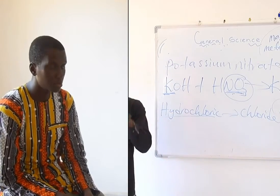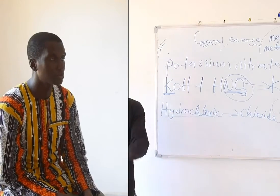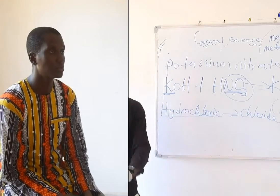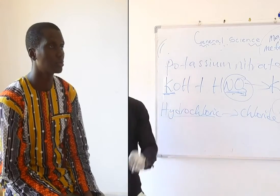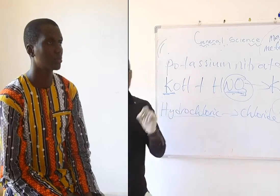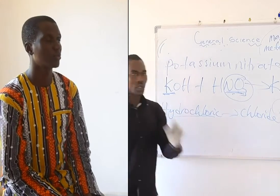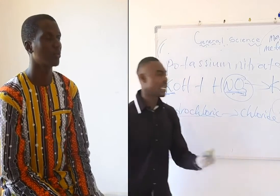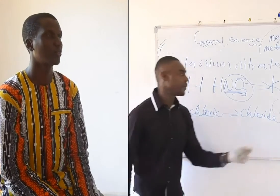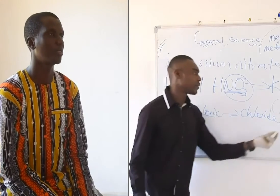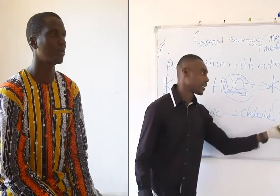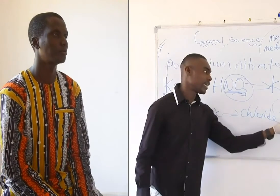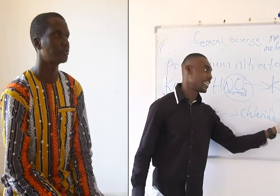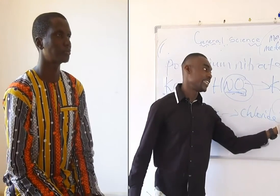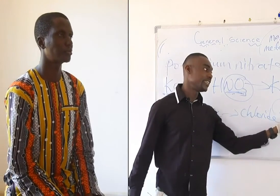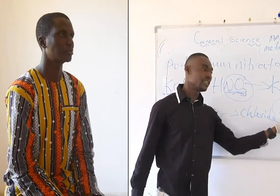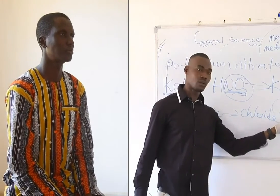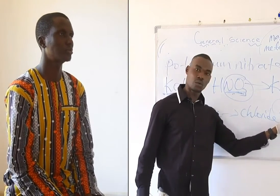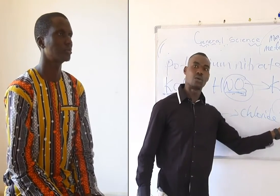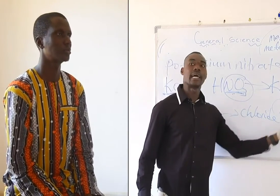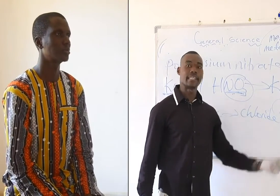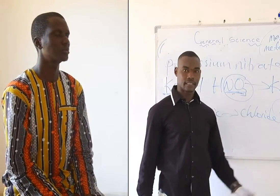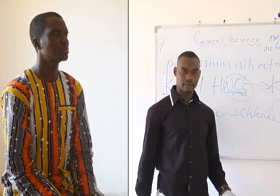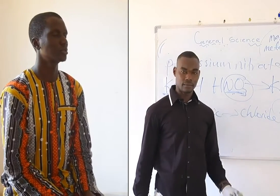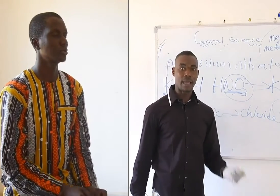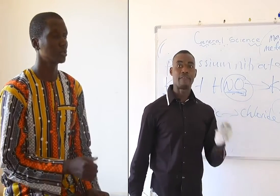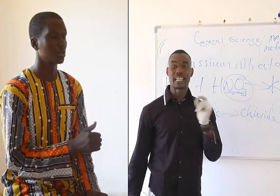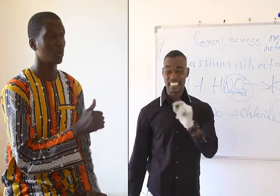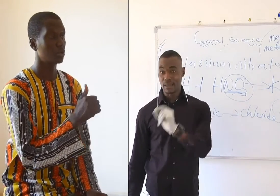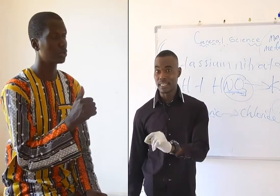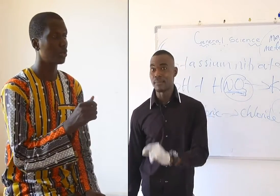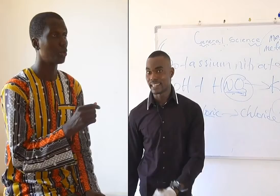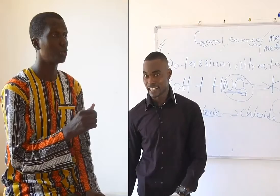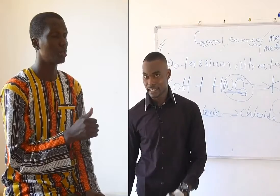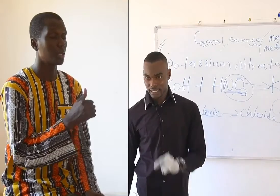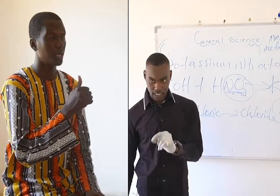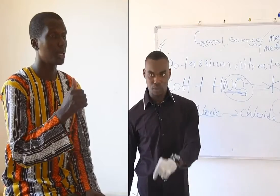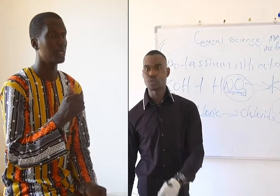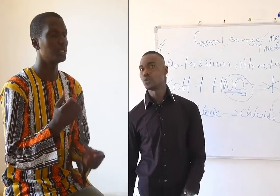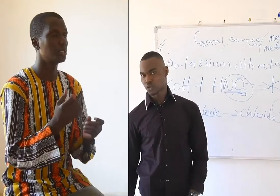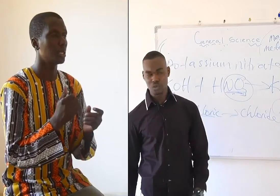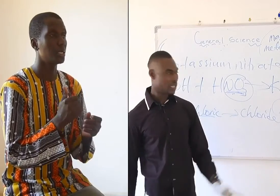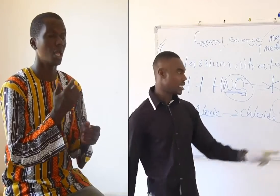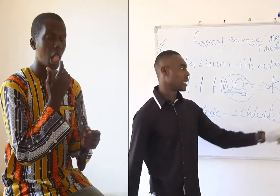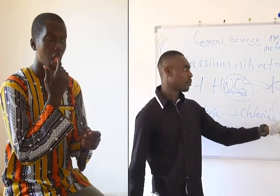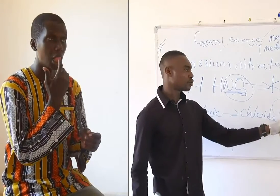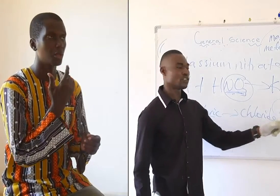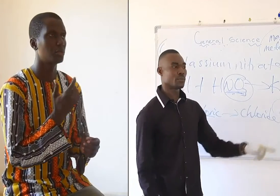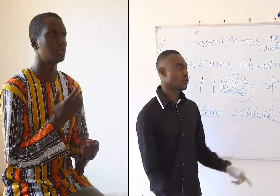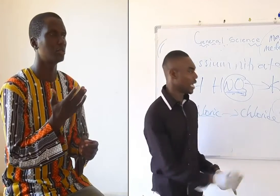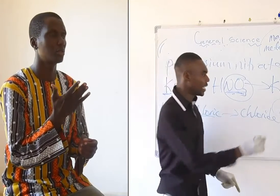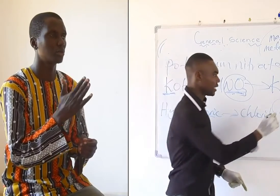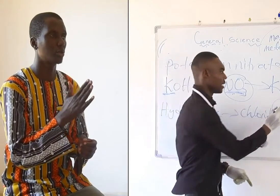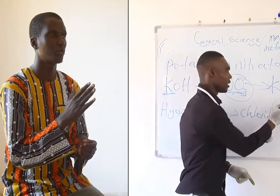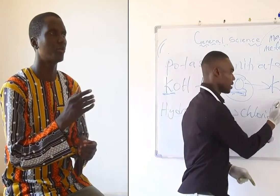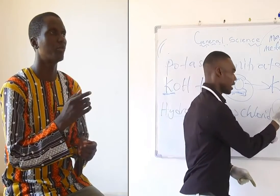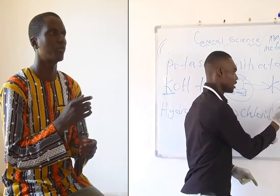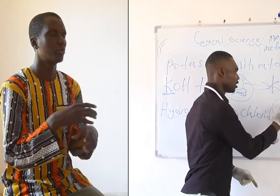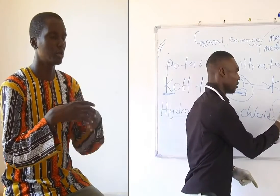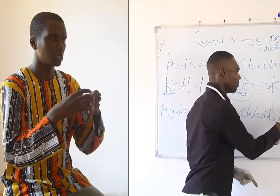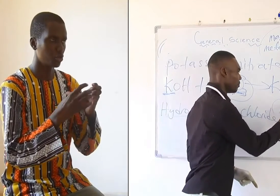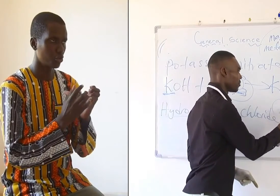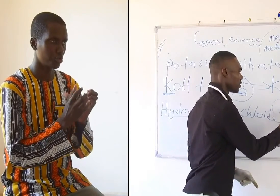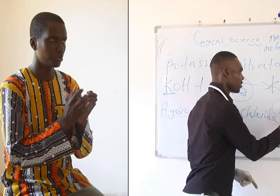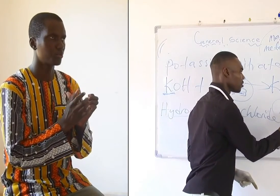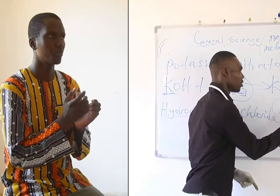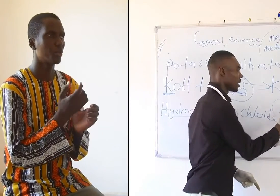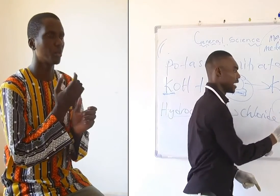name of that salt should end in what? End in chloride. By first naming the metal that was used. Example, sodium chloride,